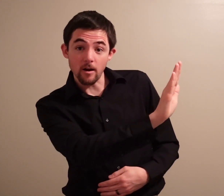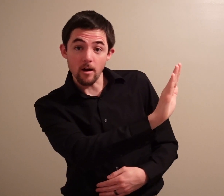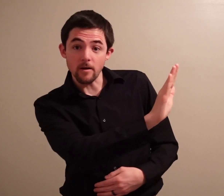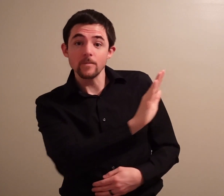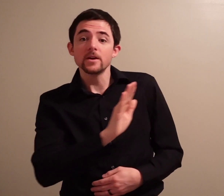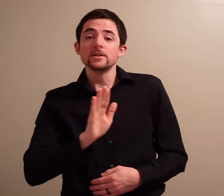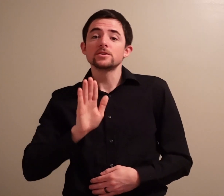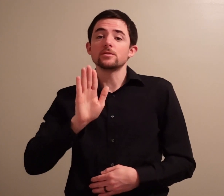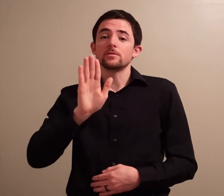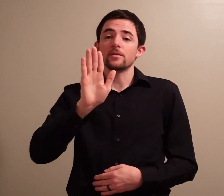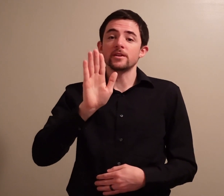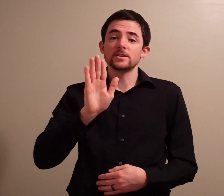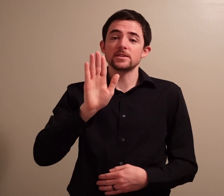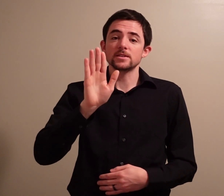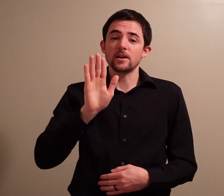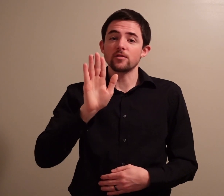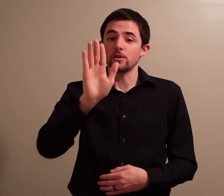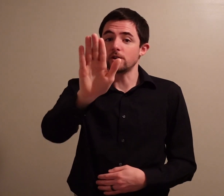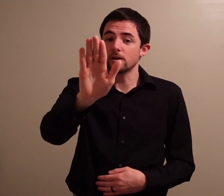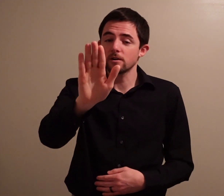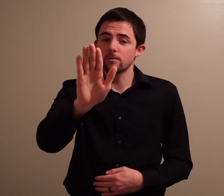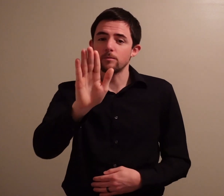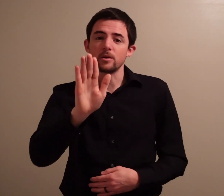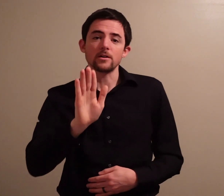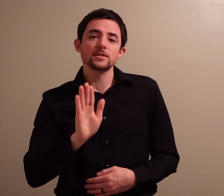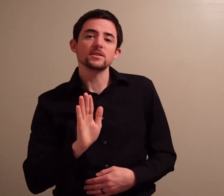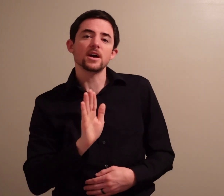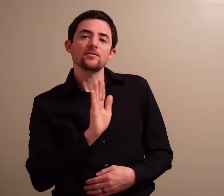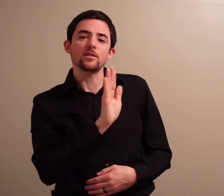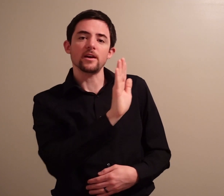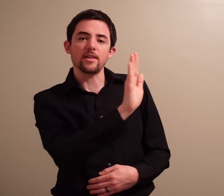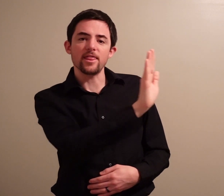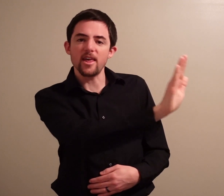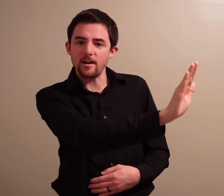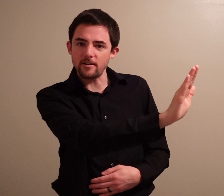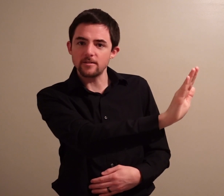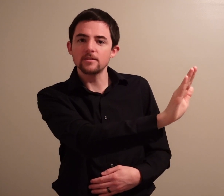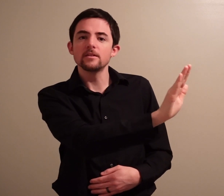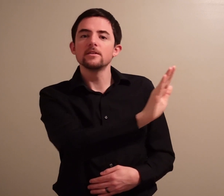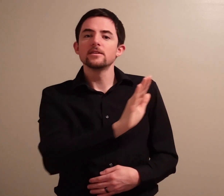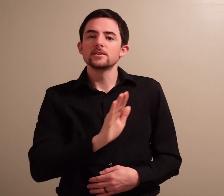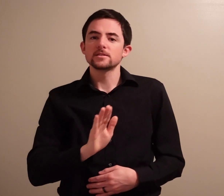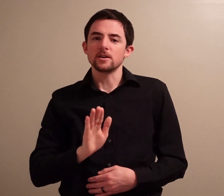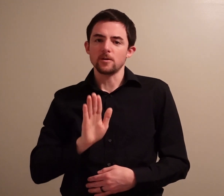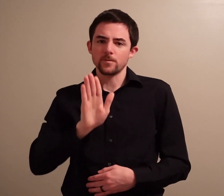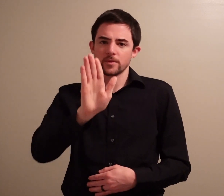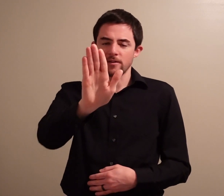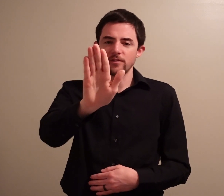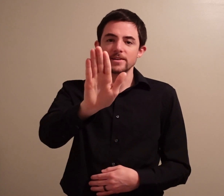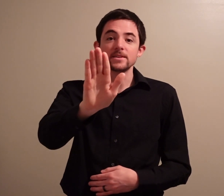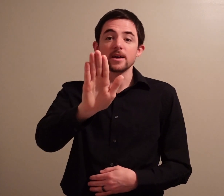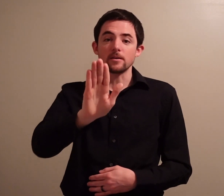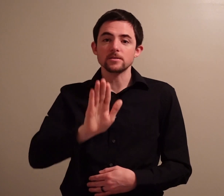car? So this is a sign for your, but also the sign for like their. So it faces out.